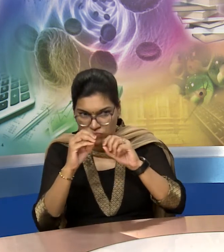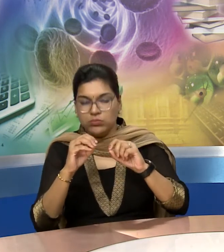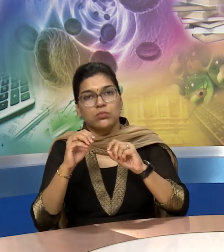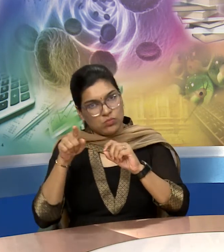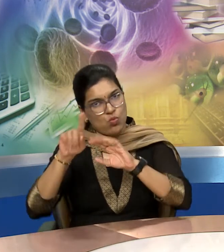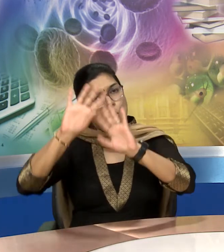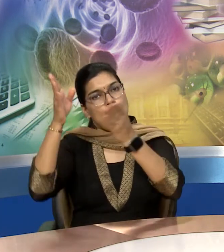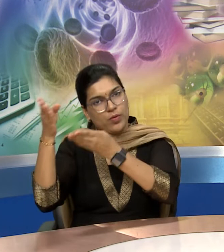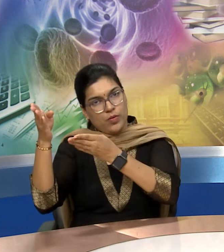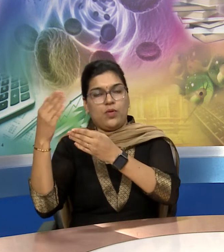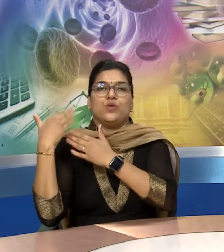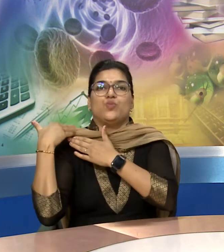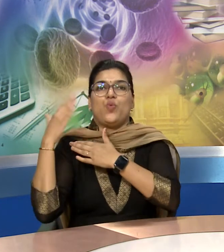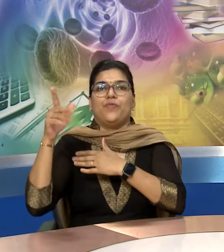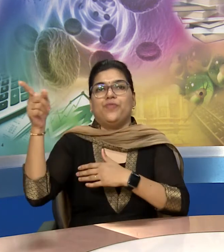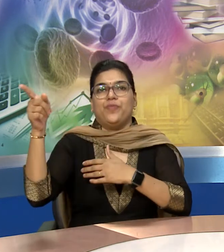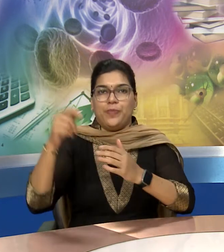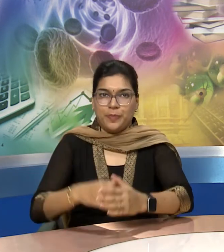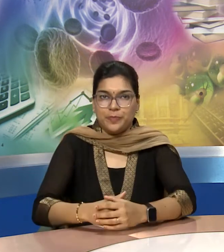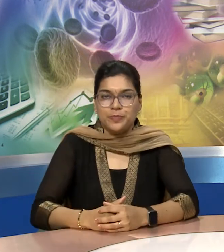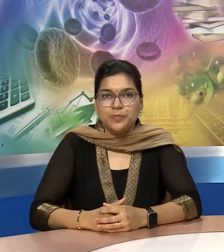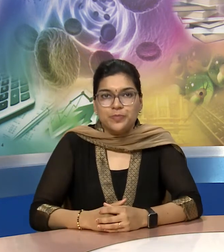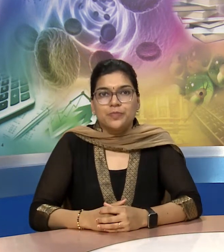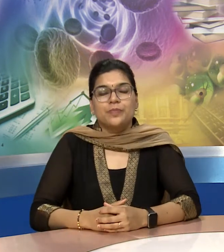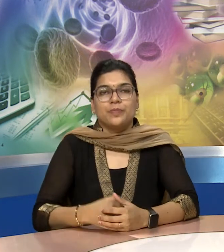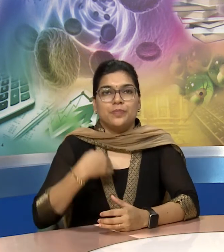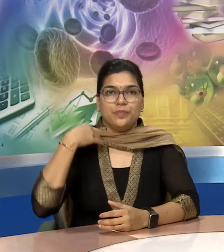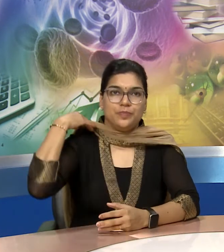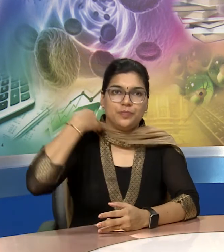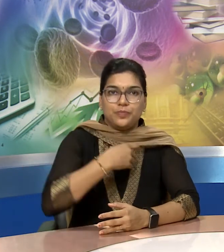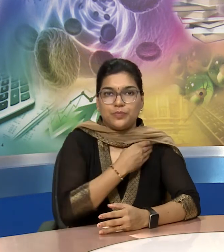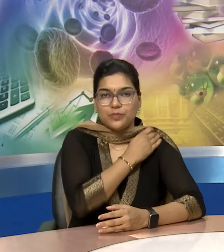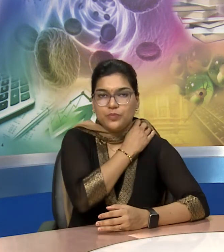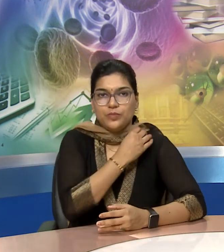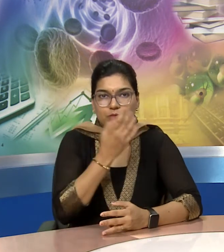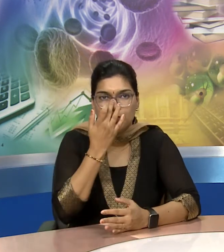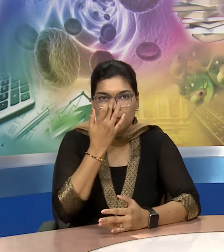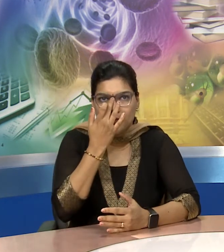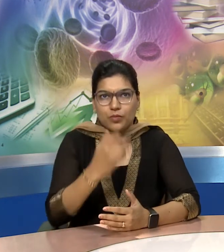green and red. And also their typography is unique in their own way.